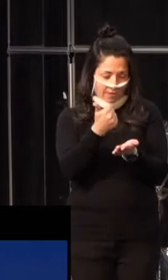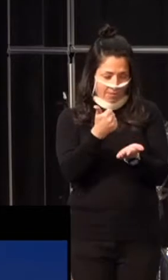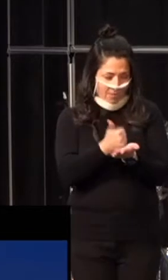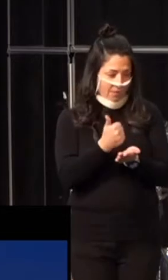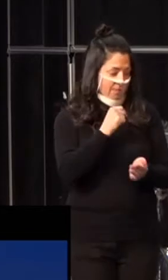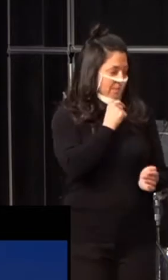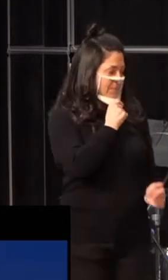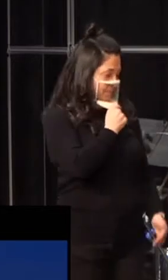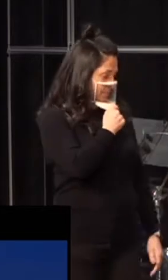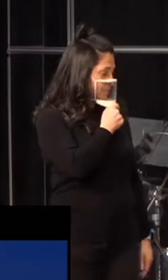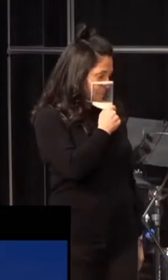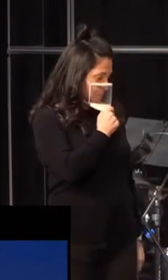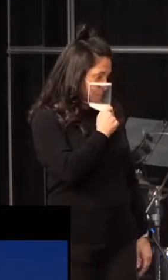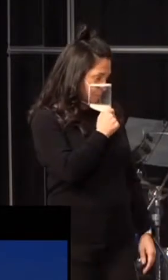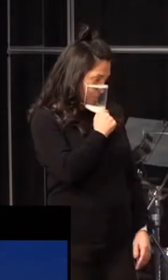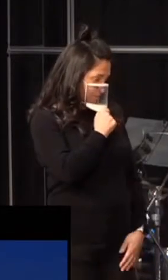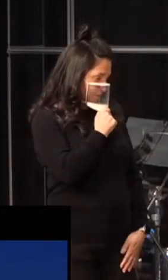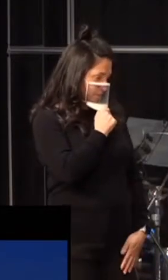Amen.